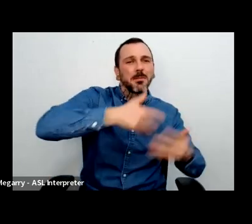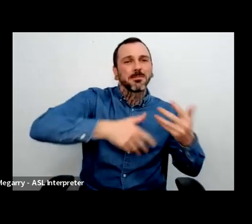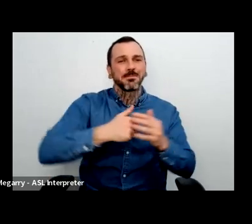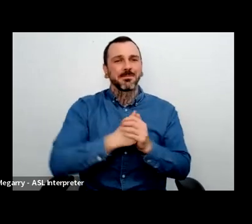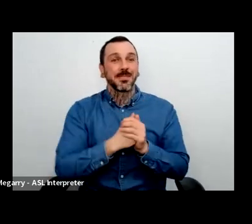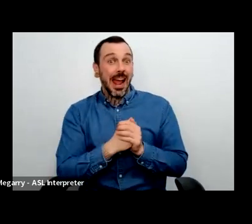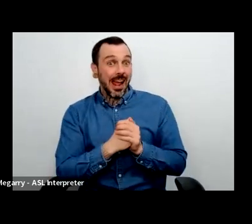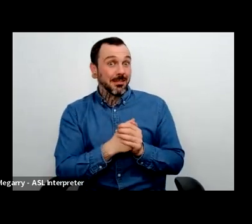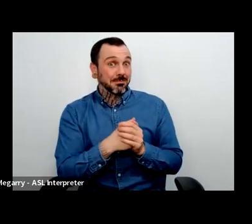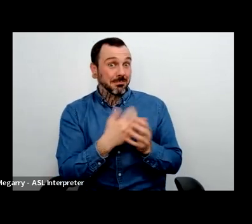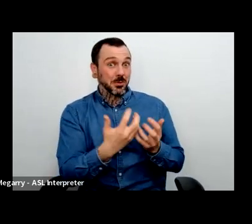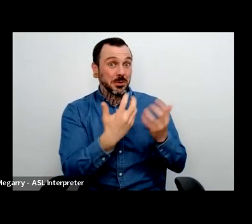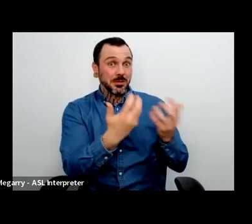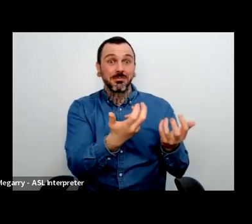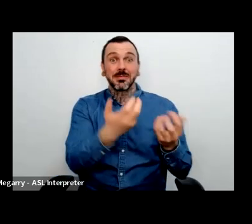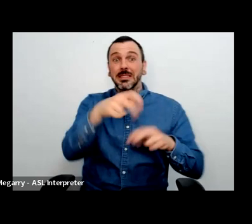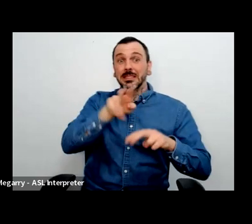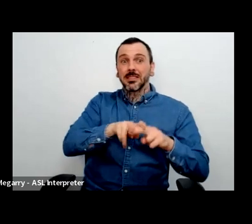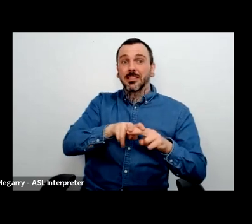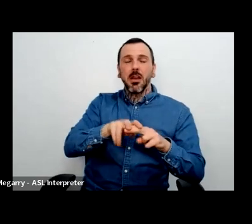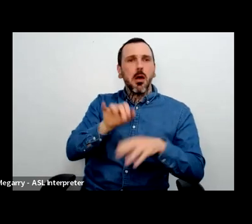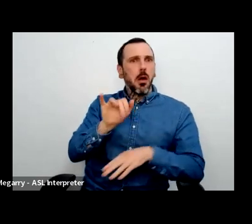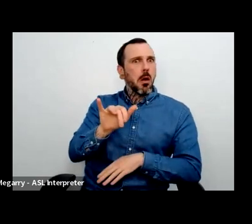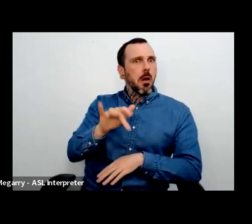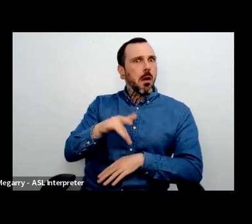off the stage and touches your